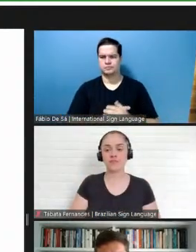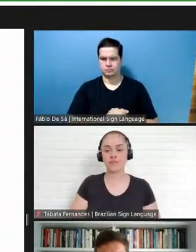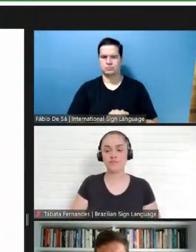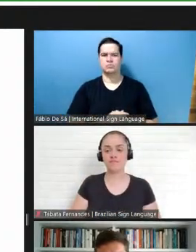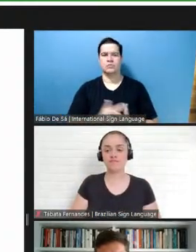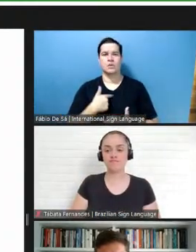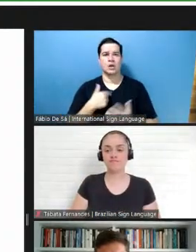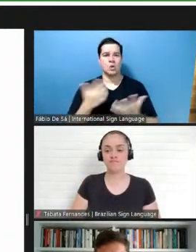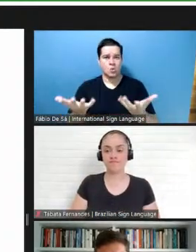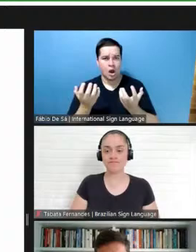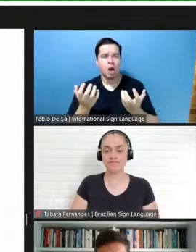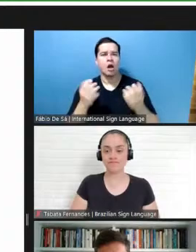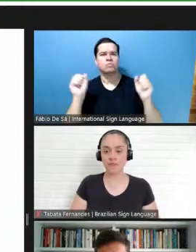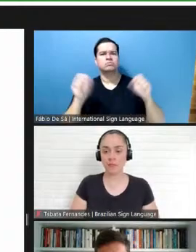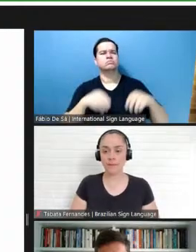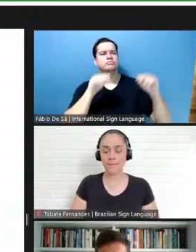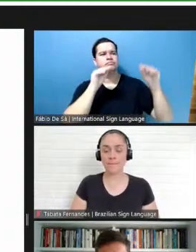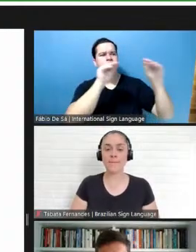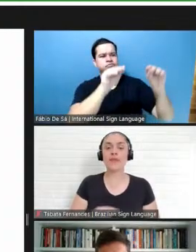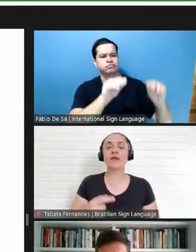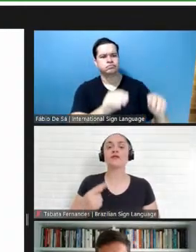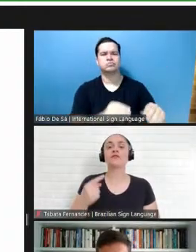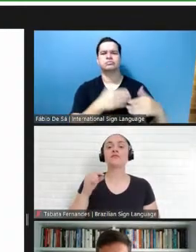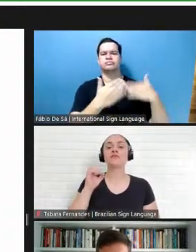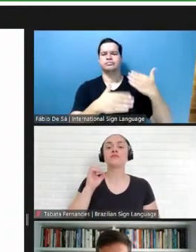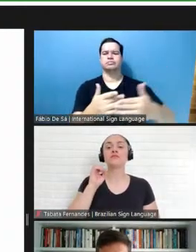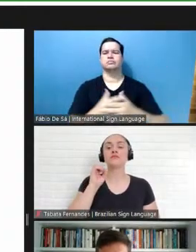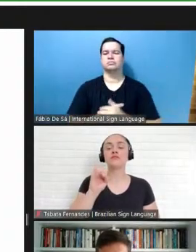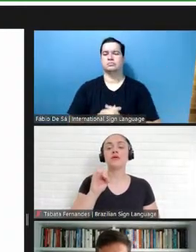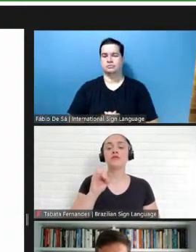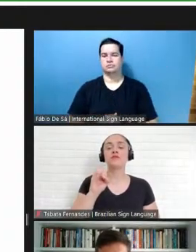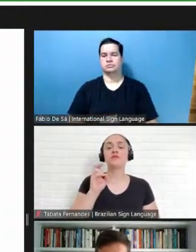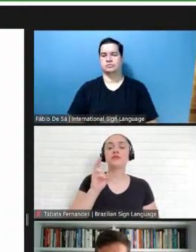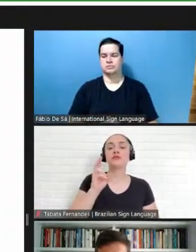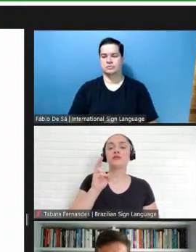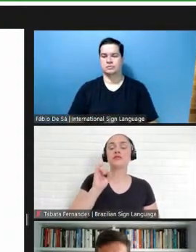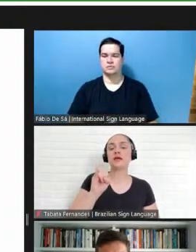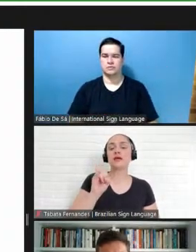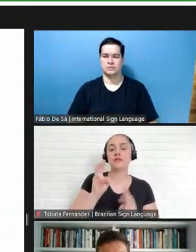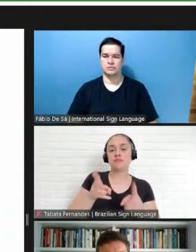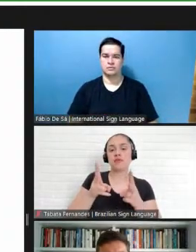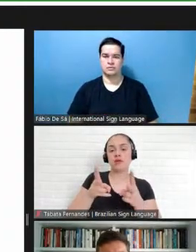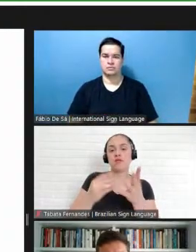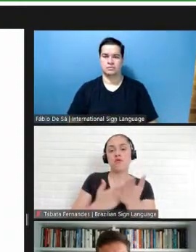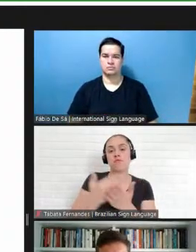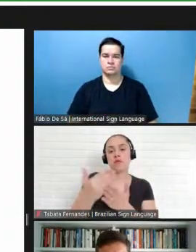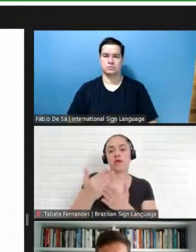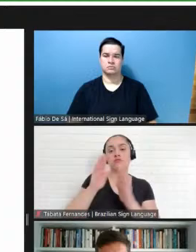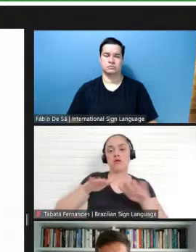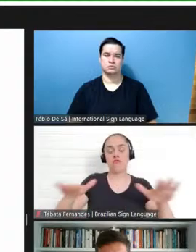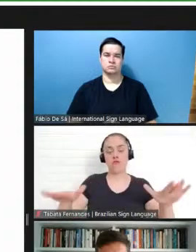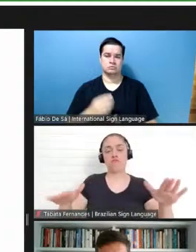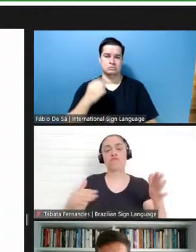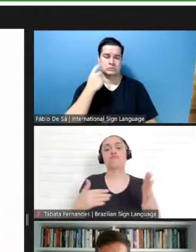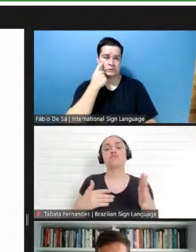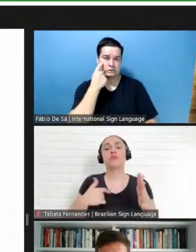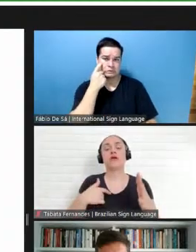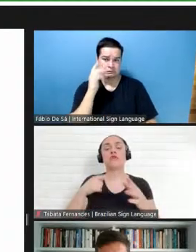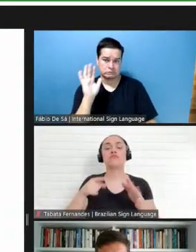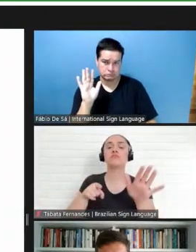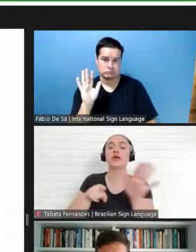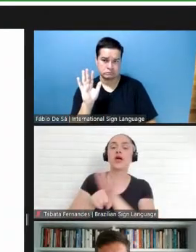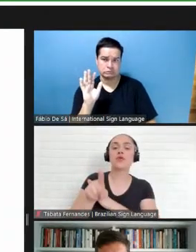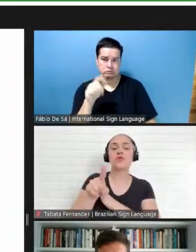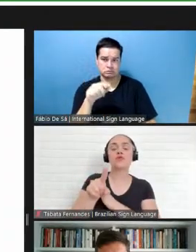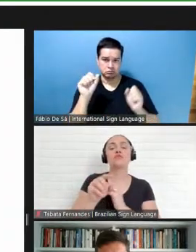give learners a task without a goal, then the only thing that they have to become interested